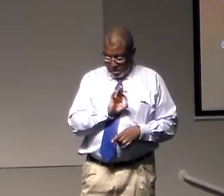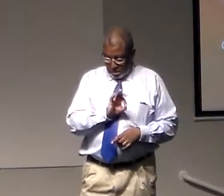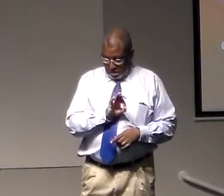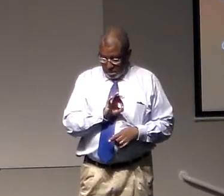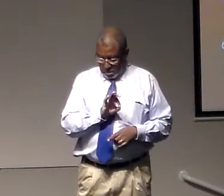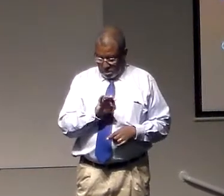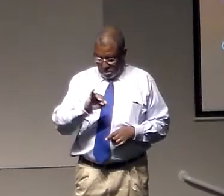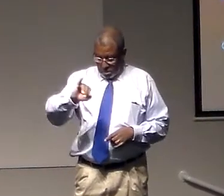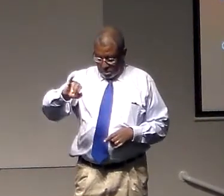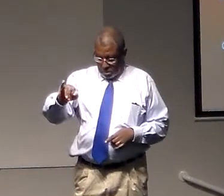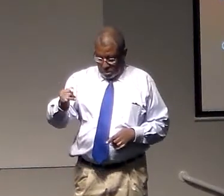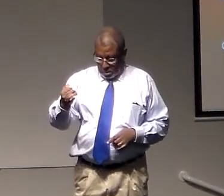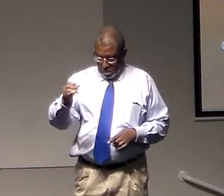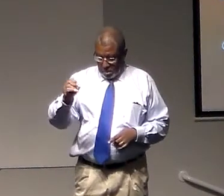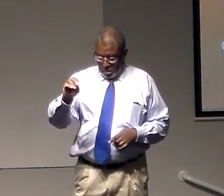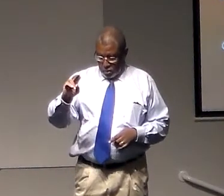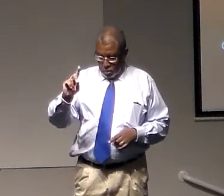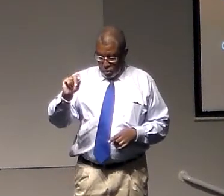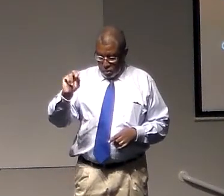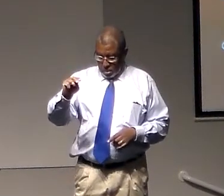Lot picked the Jordan Valley.